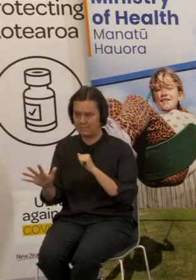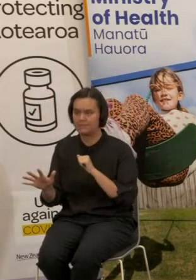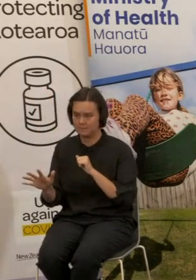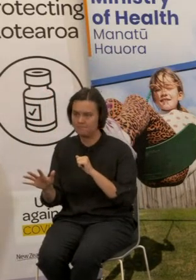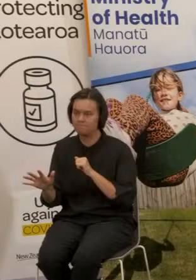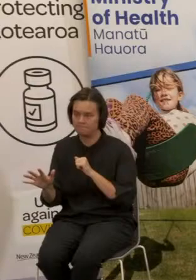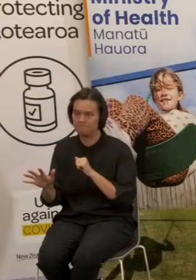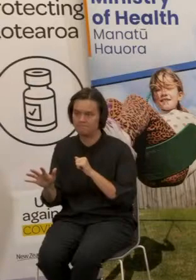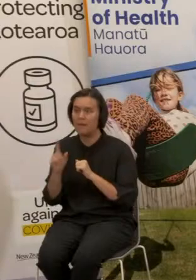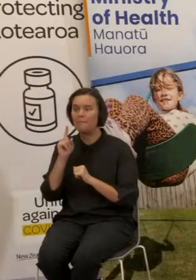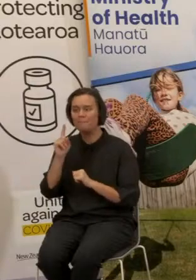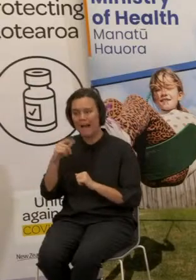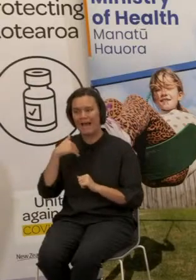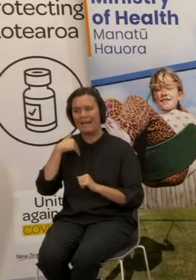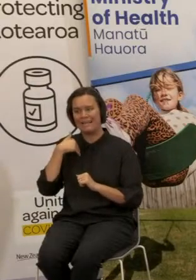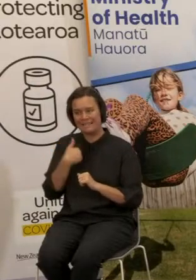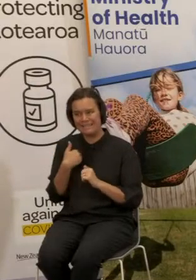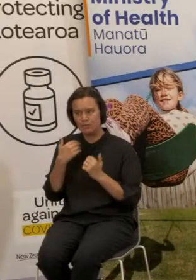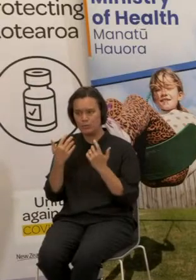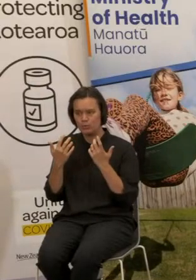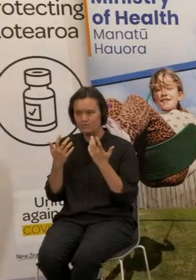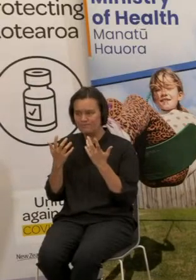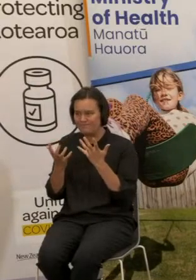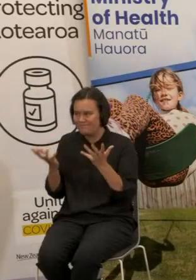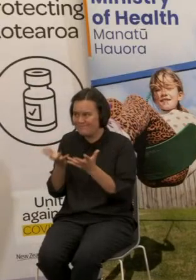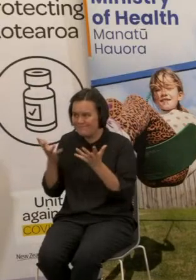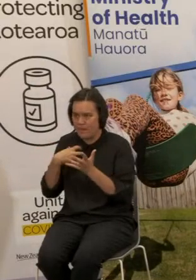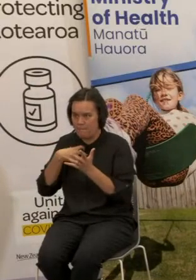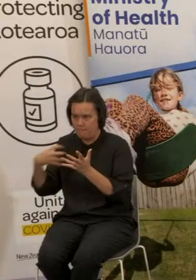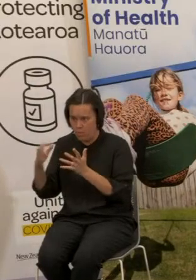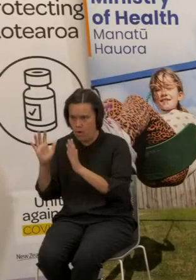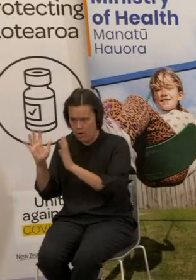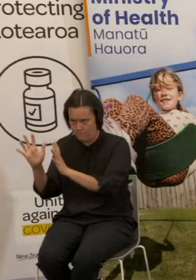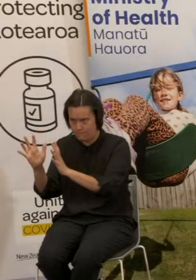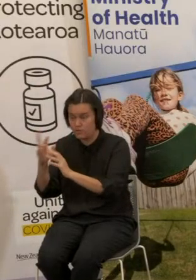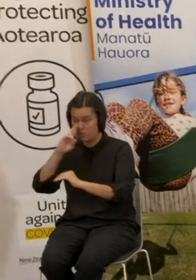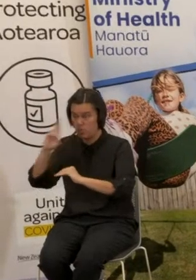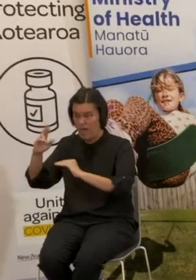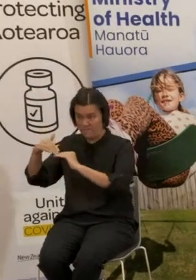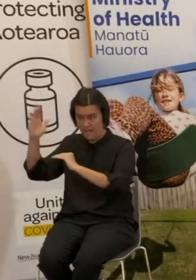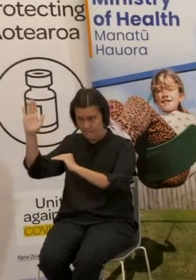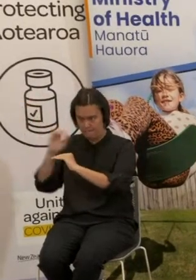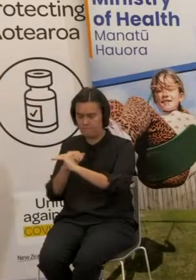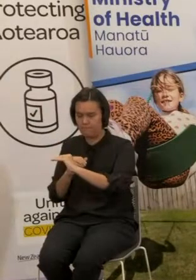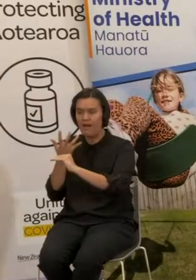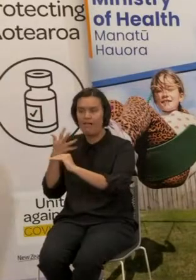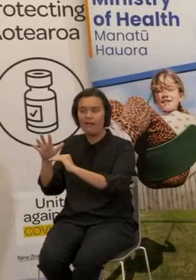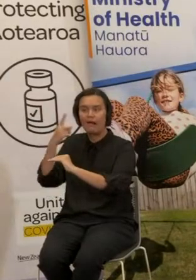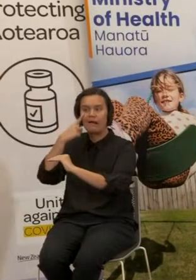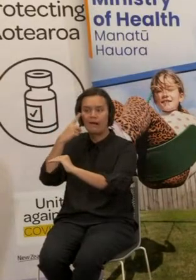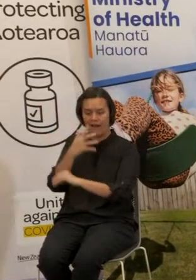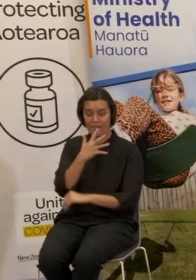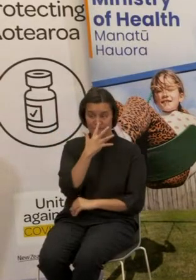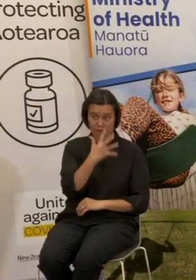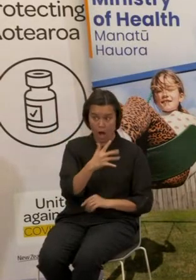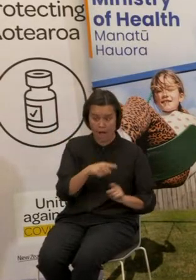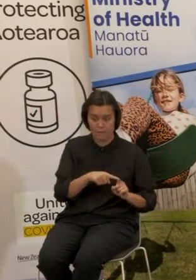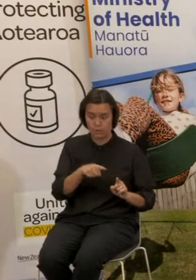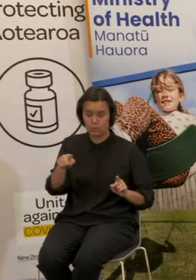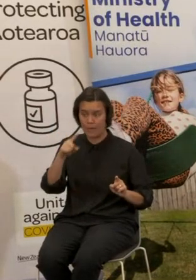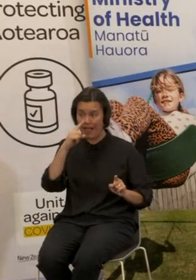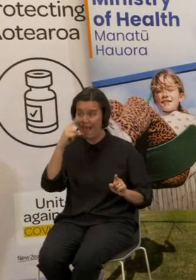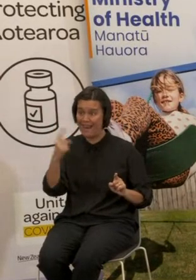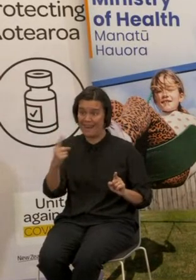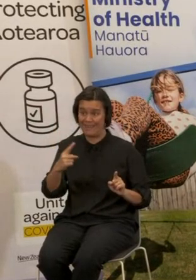on immunisation coverage for 12 years and up. There is a gain then from looking at vaccinating 5 to 11-year-olds. And as